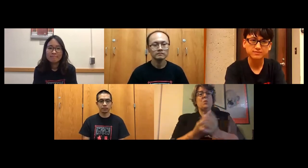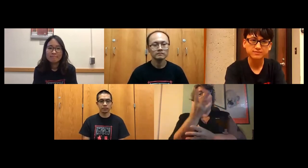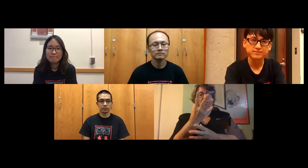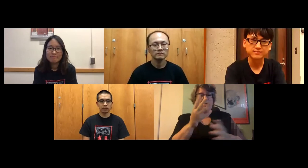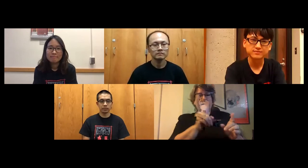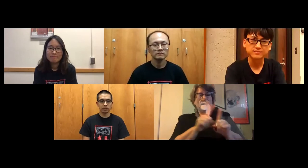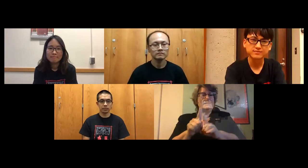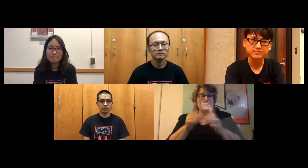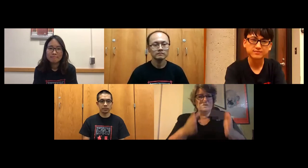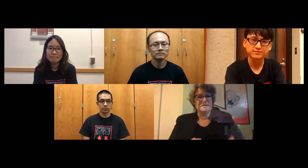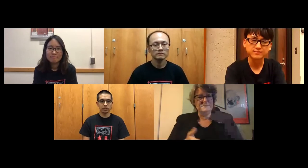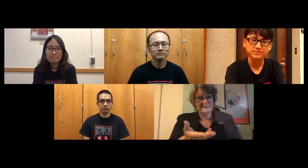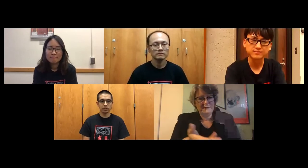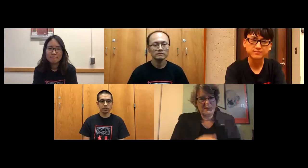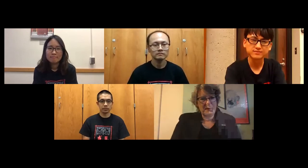grow as a person?